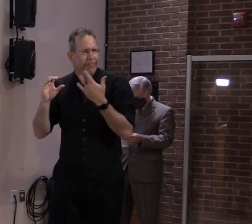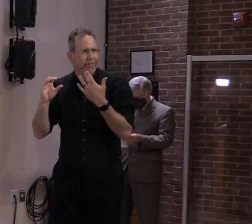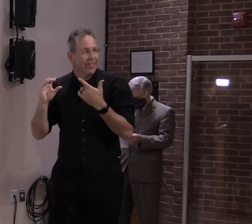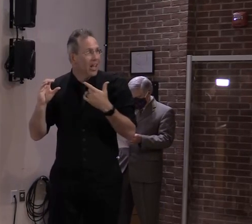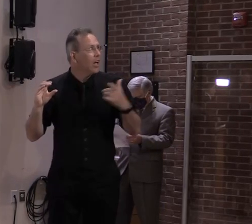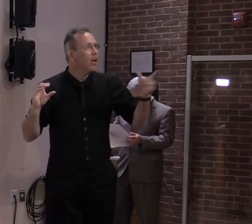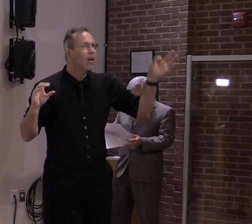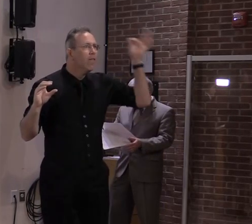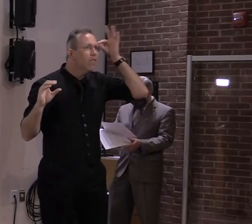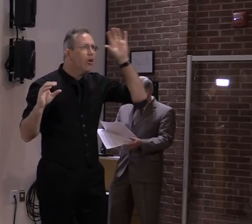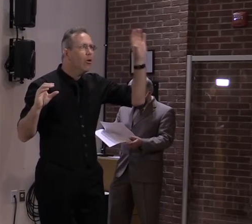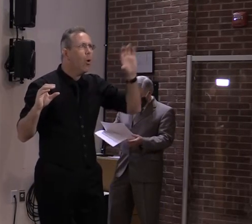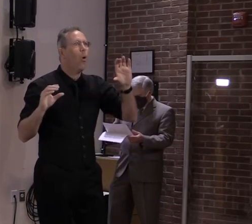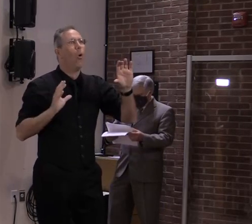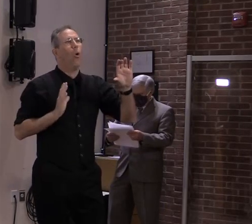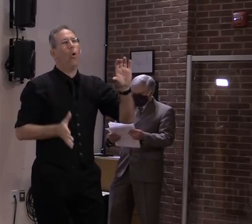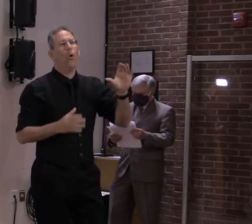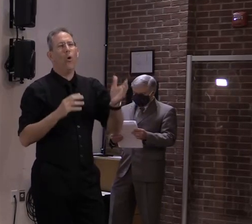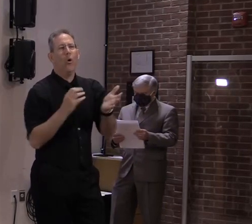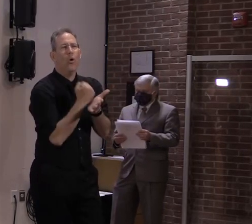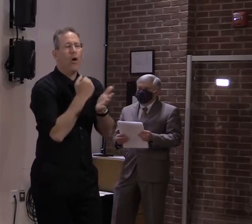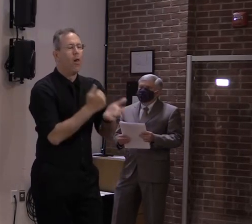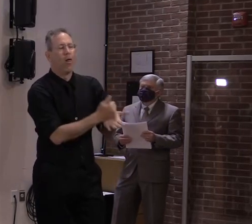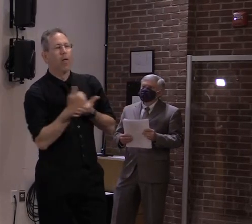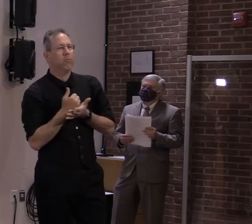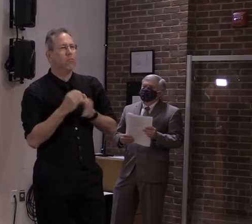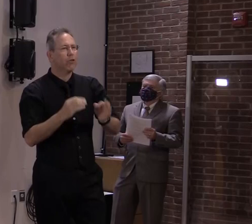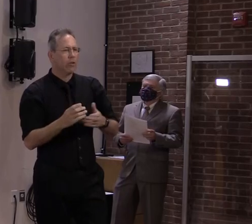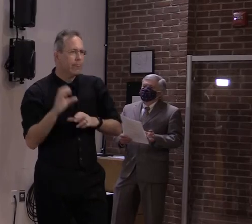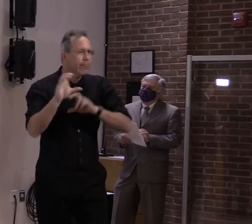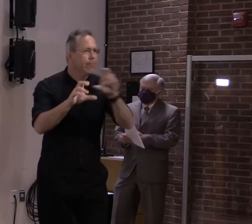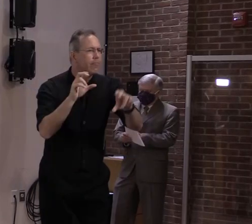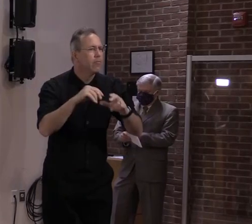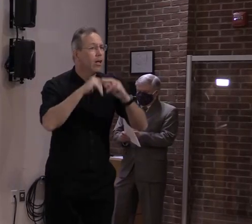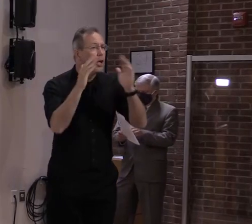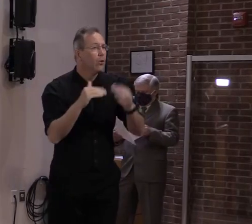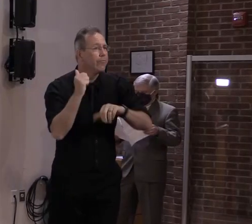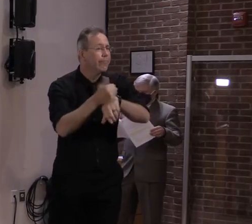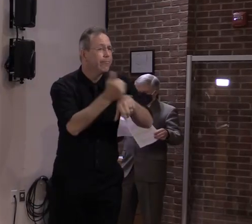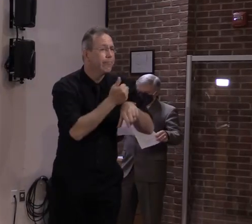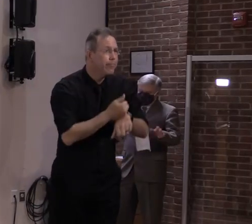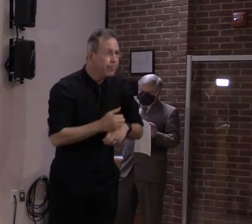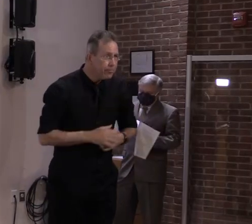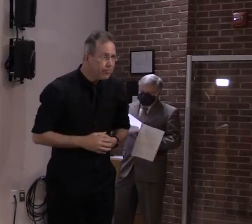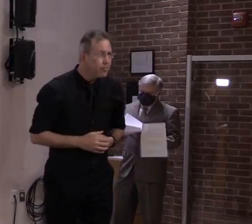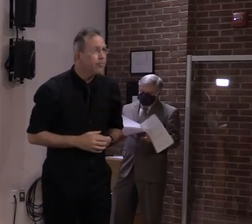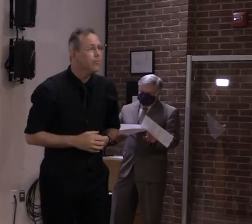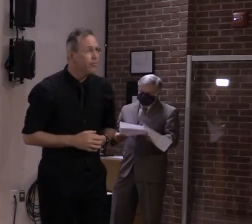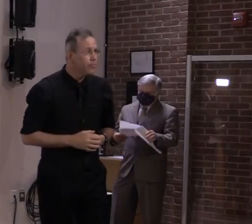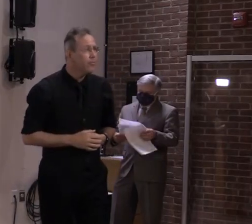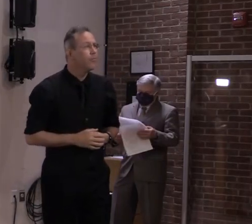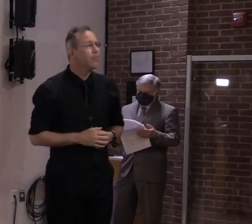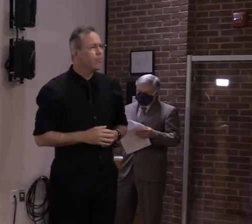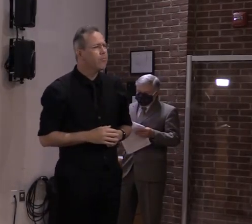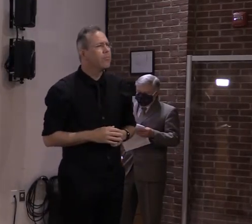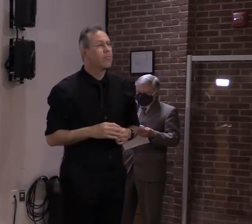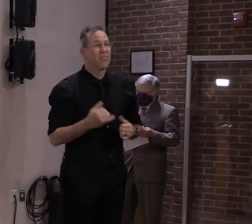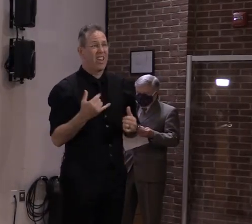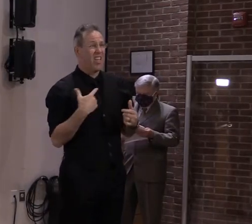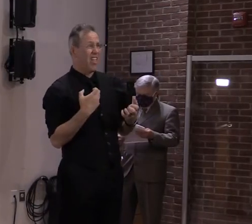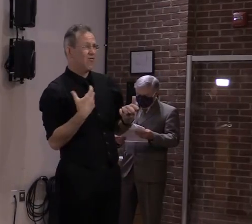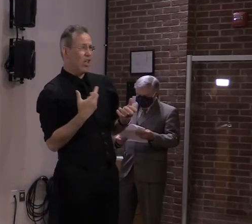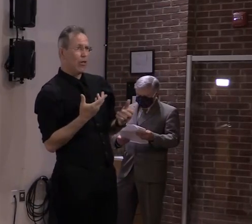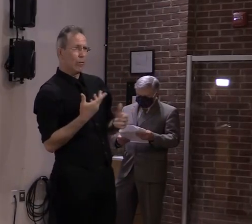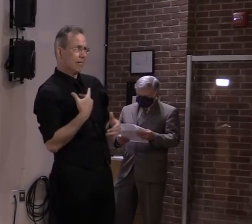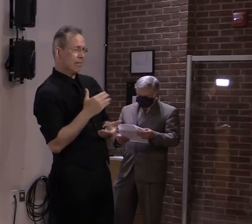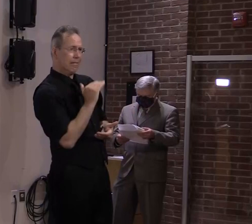solve some issues with another $250 million. So again, that's why I feel so strongly about all of this. We